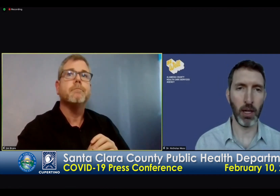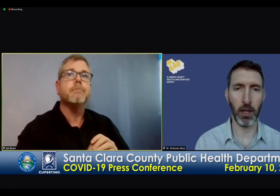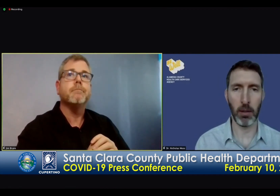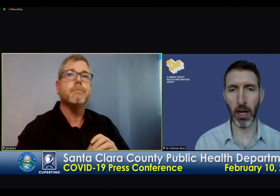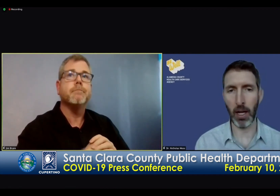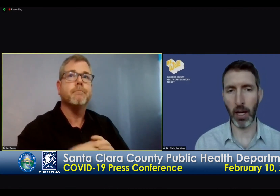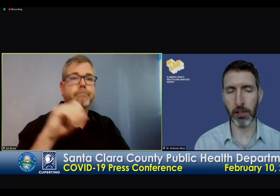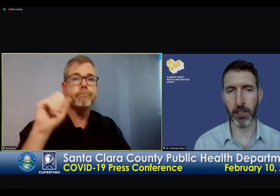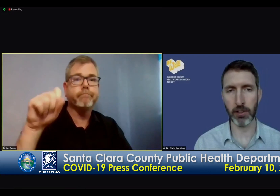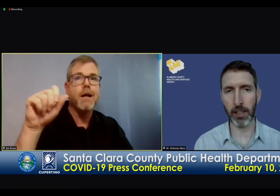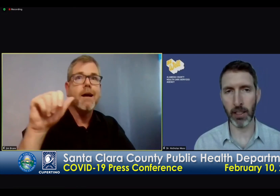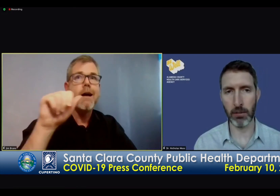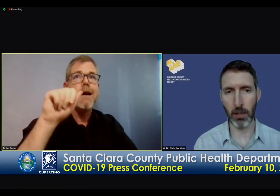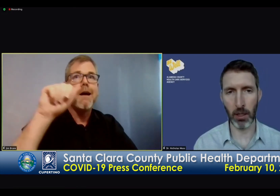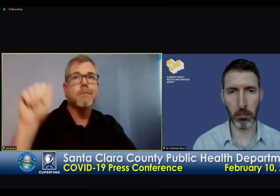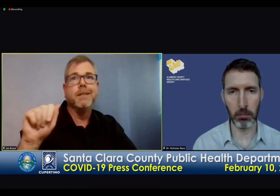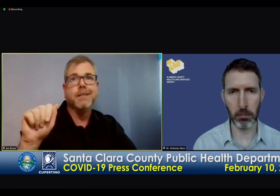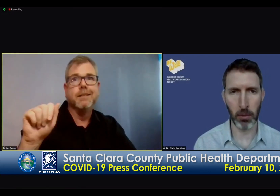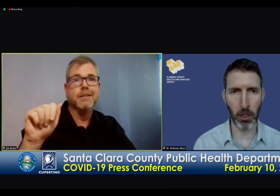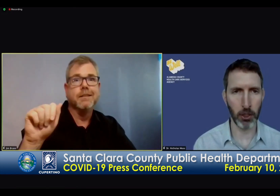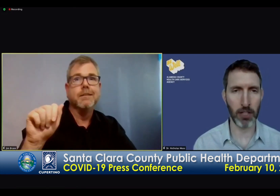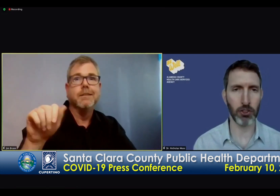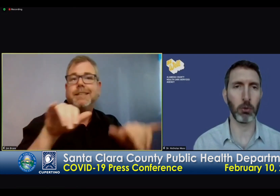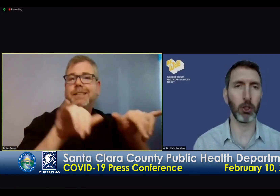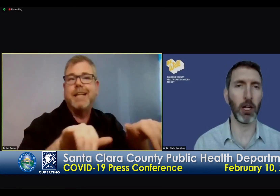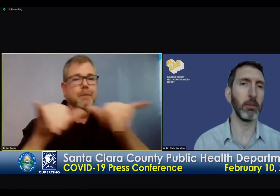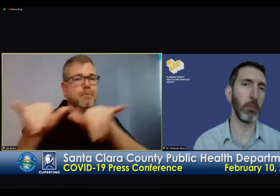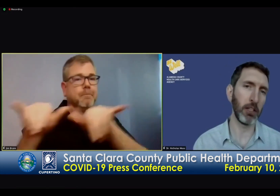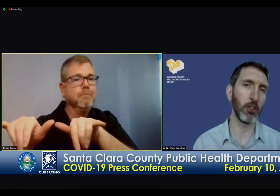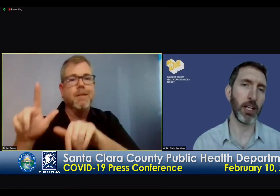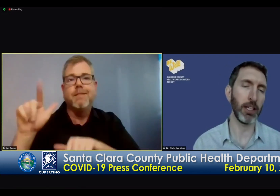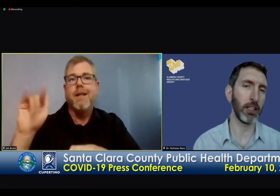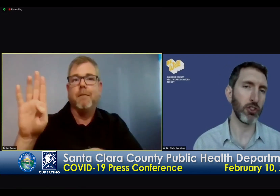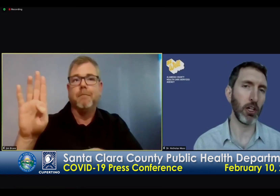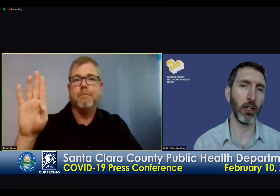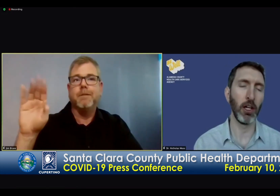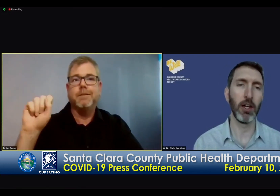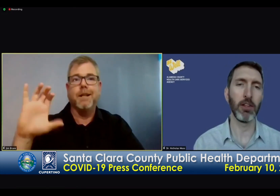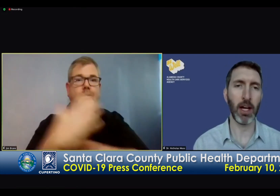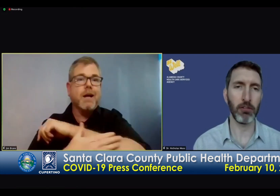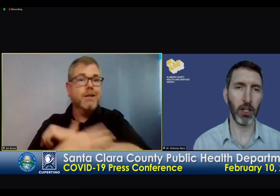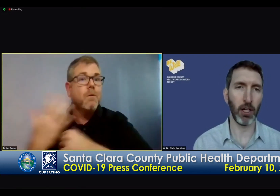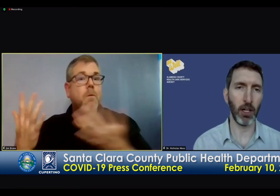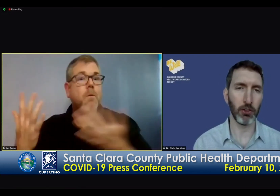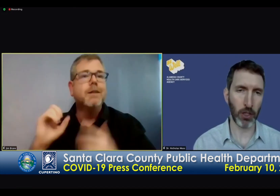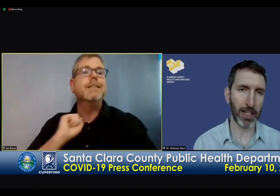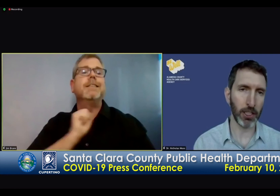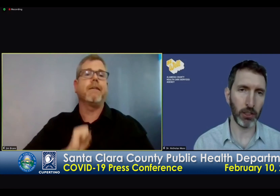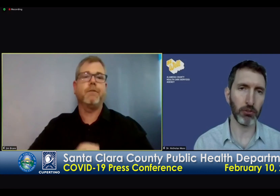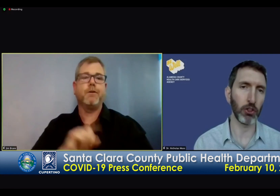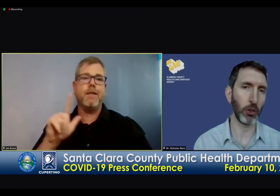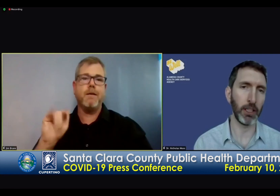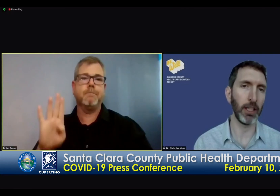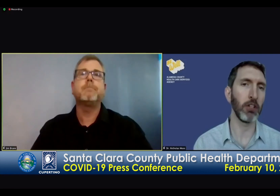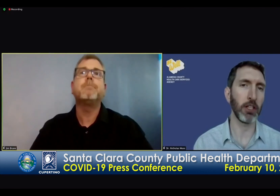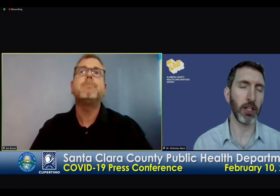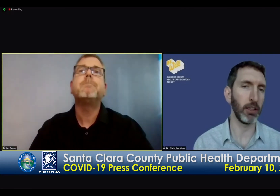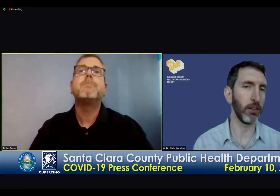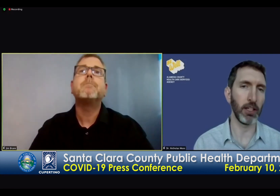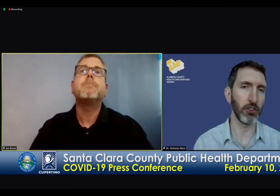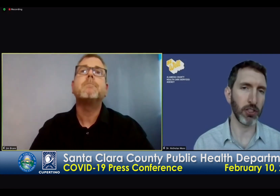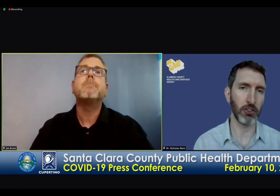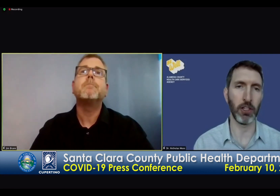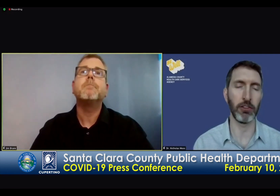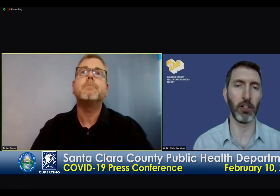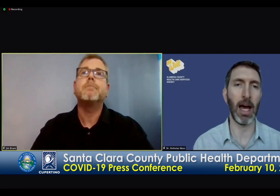And I think they can address this more directly. My understanding is they have a strategy for screening everything that